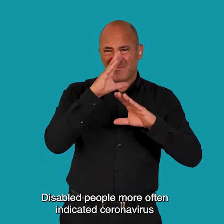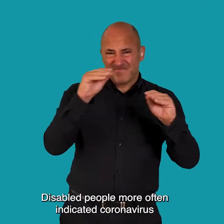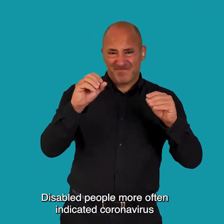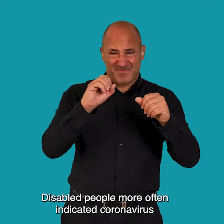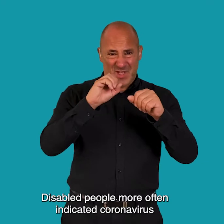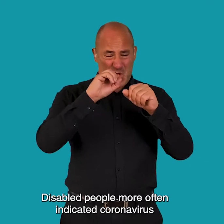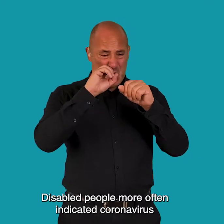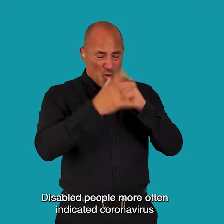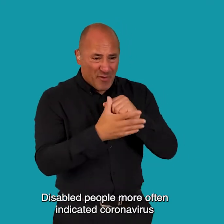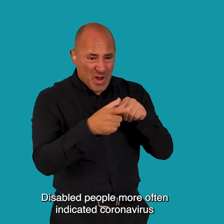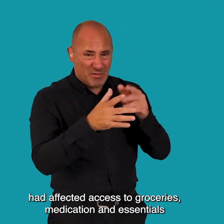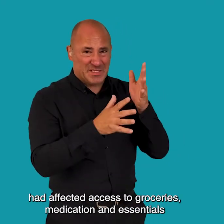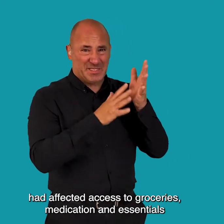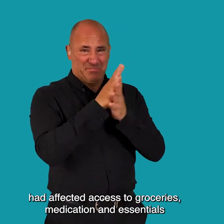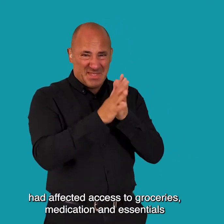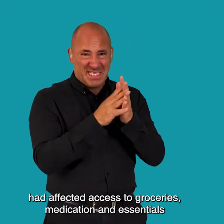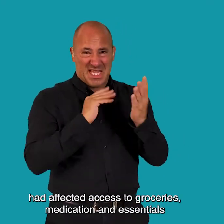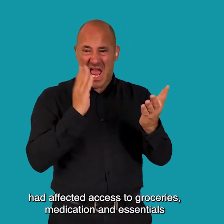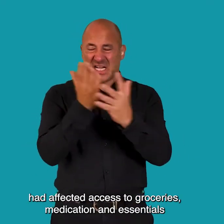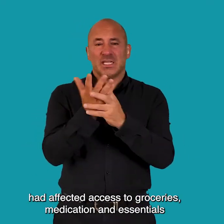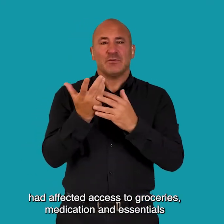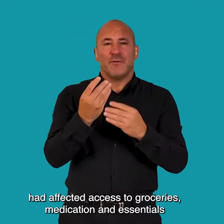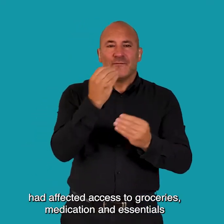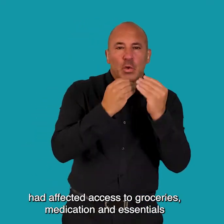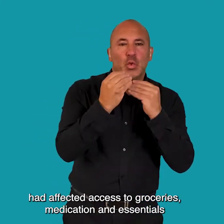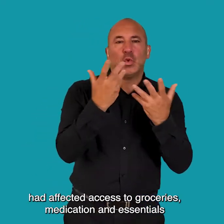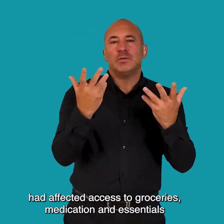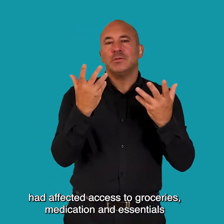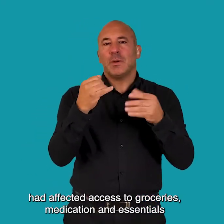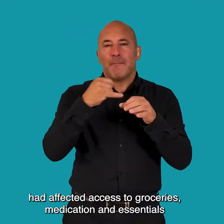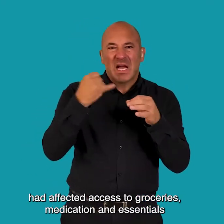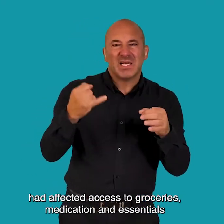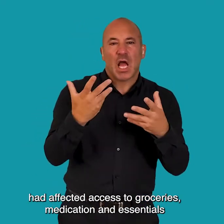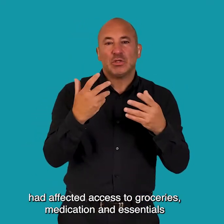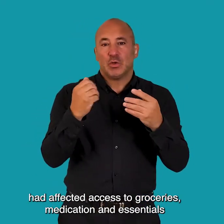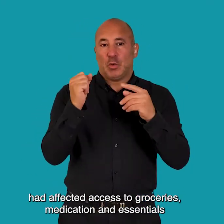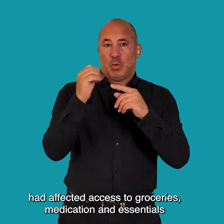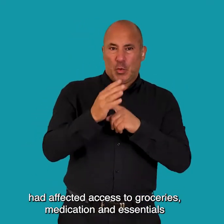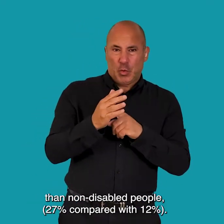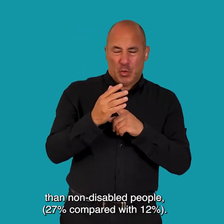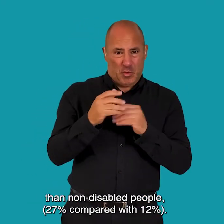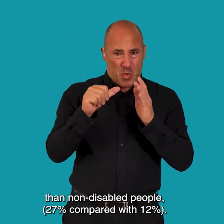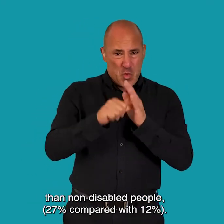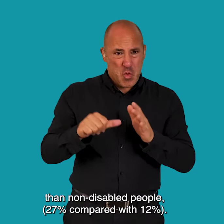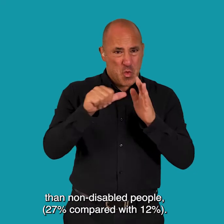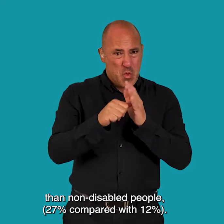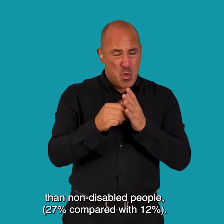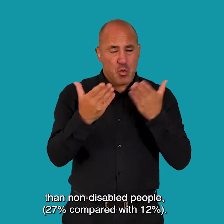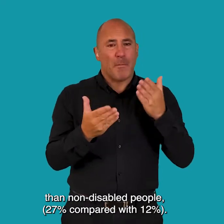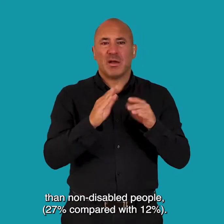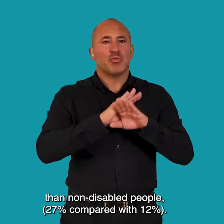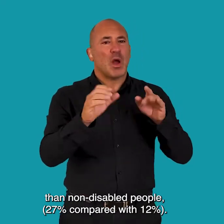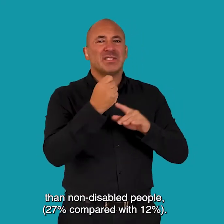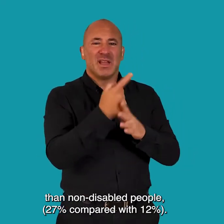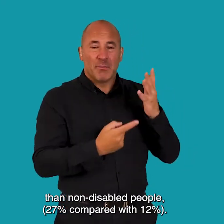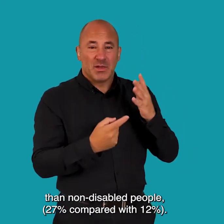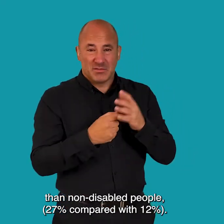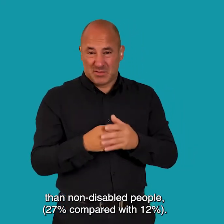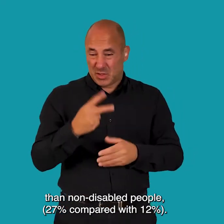indicated coronavirus had affected access to groceries, medication and essentials than non-disabled people,